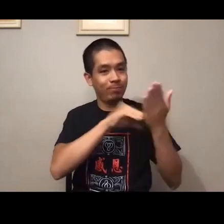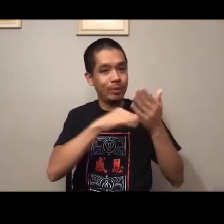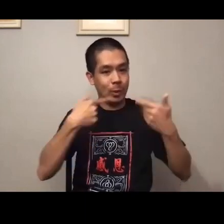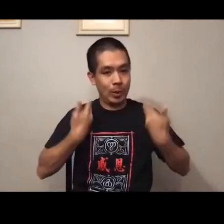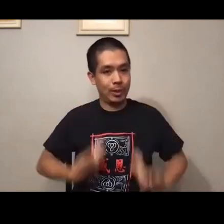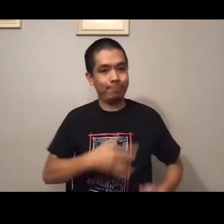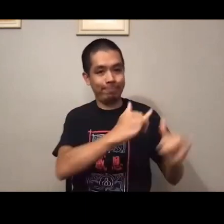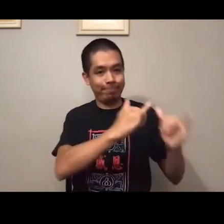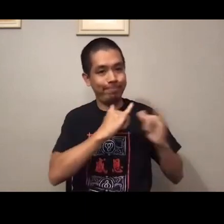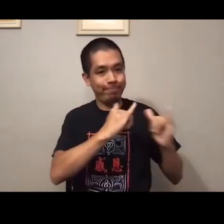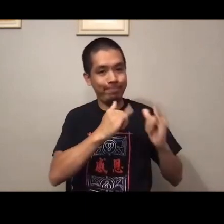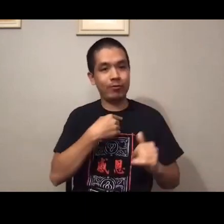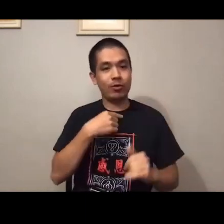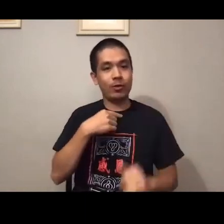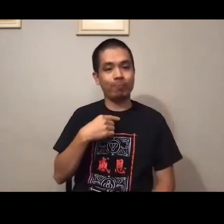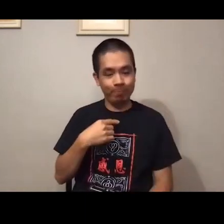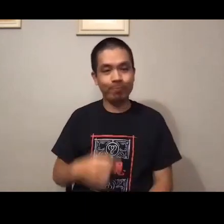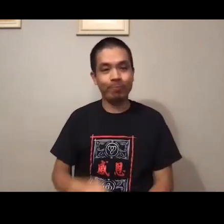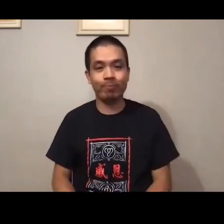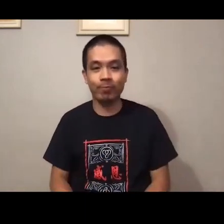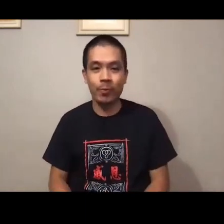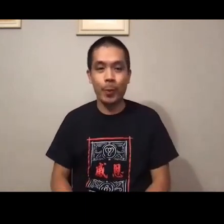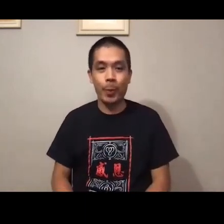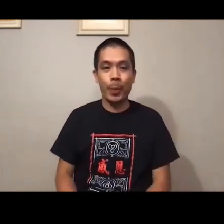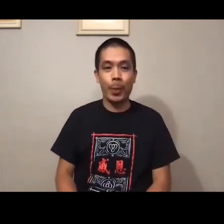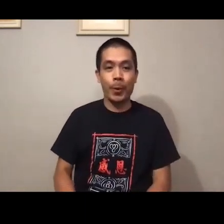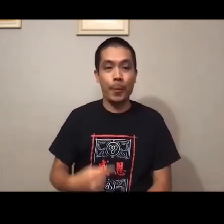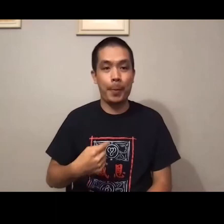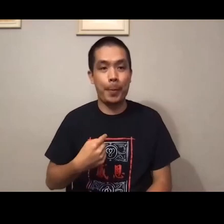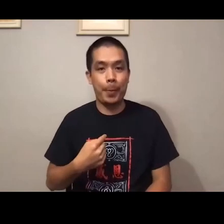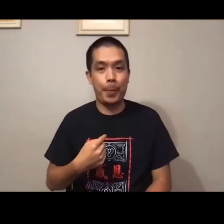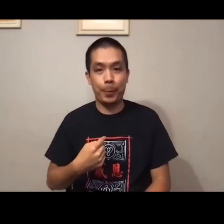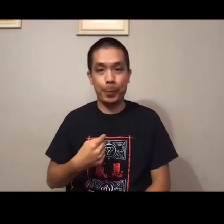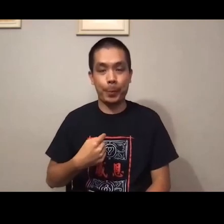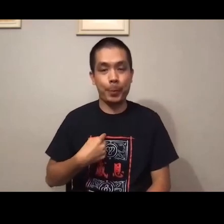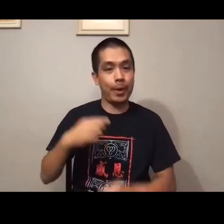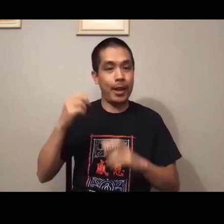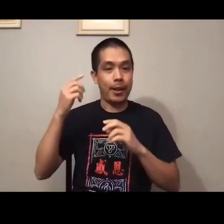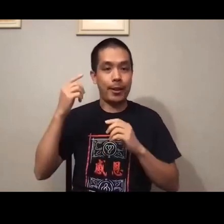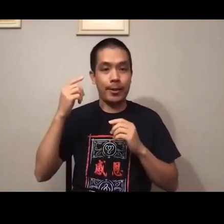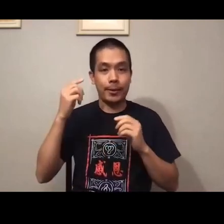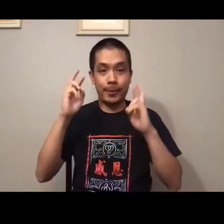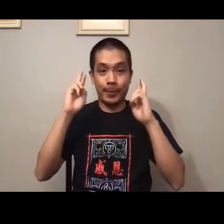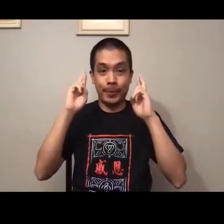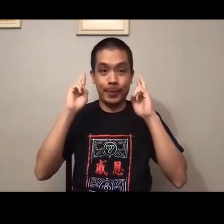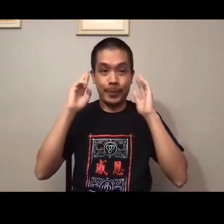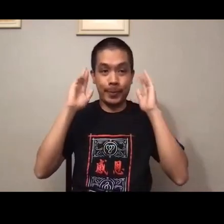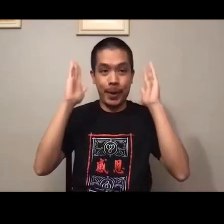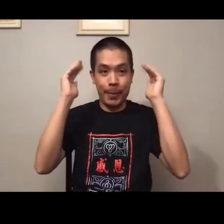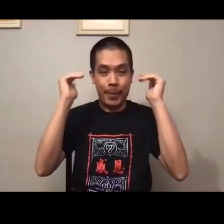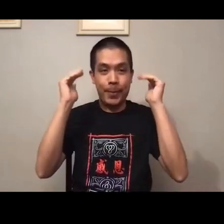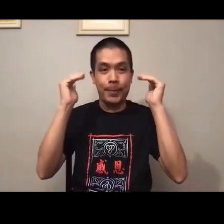And I see here what a blessing it is, because those kids who are deaf like me have a teacher who is